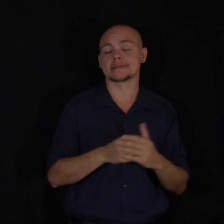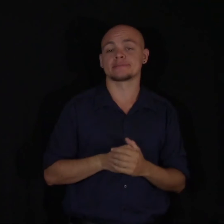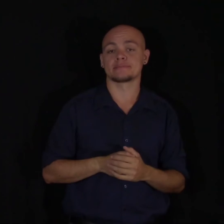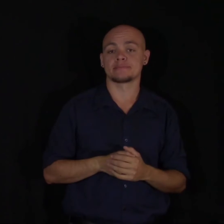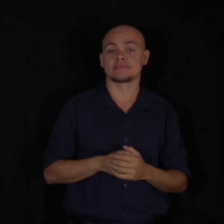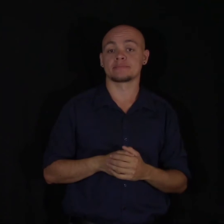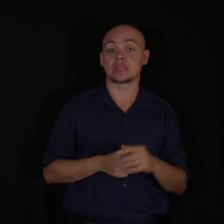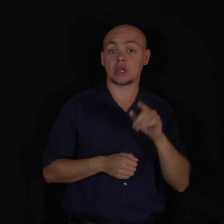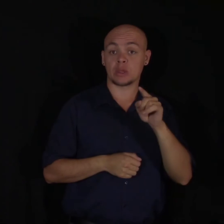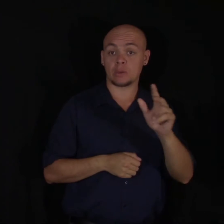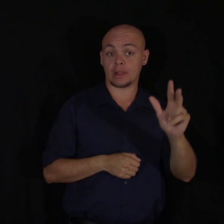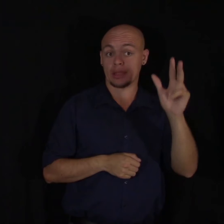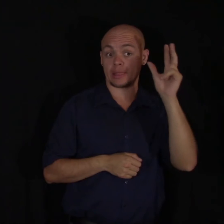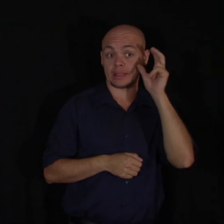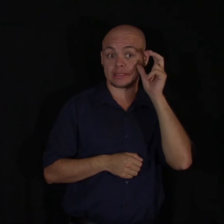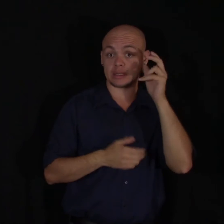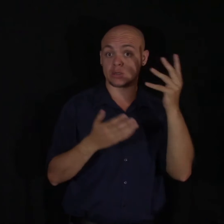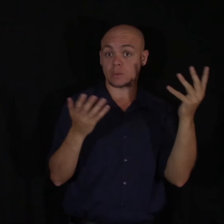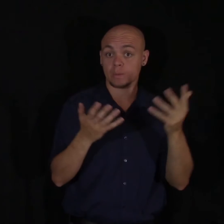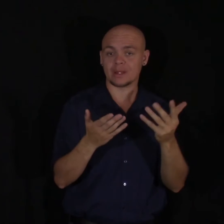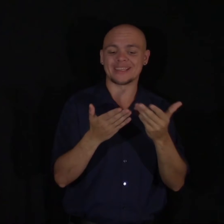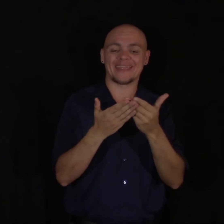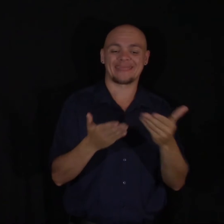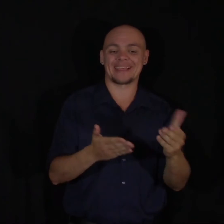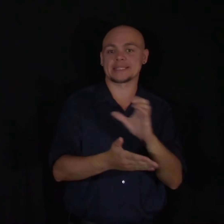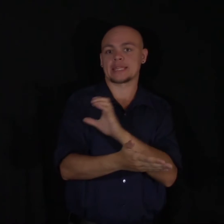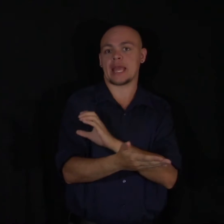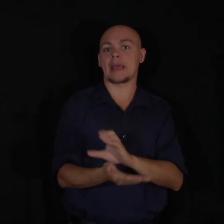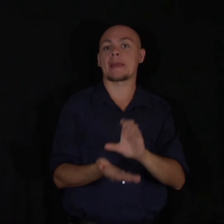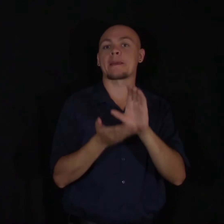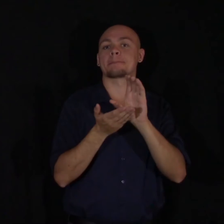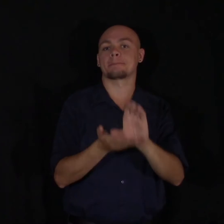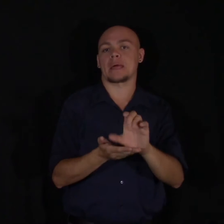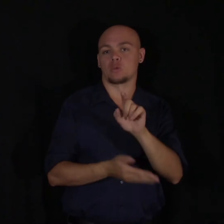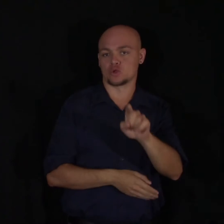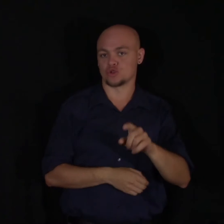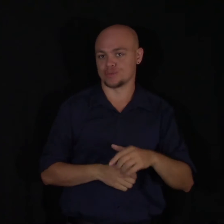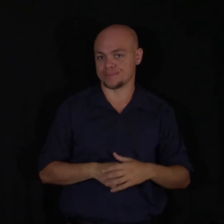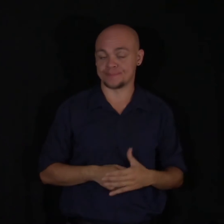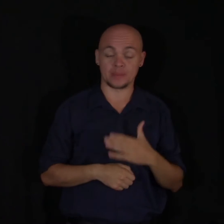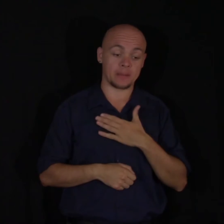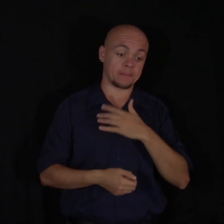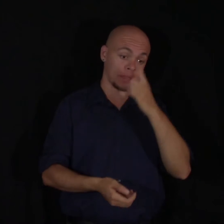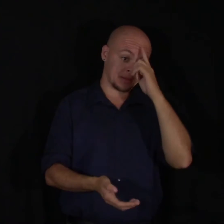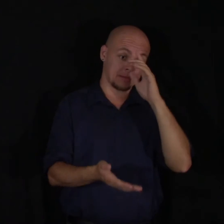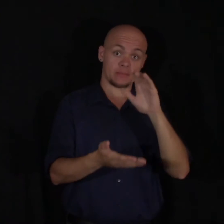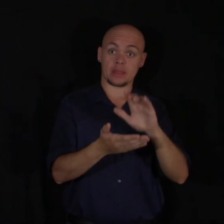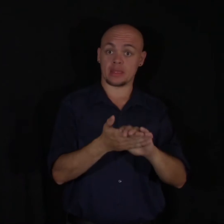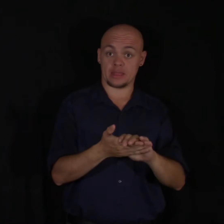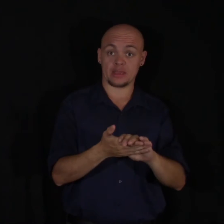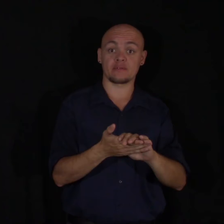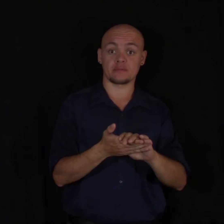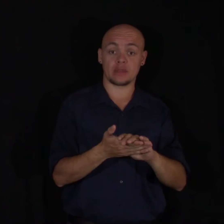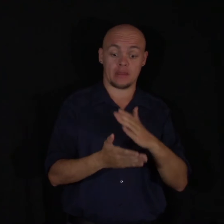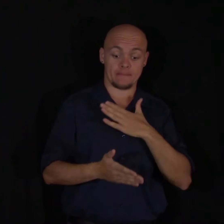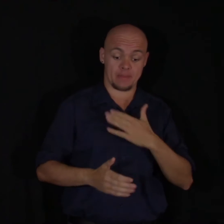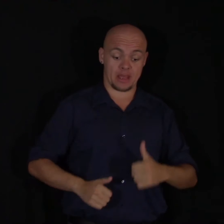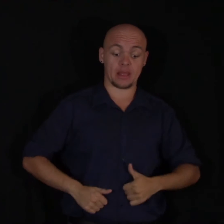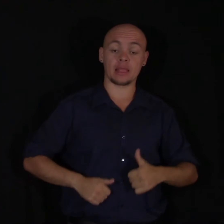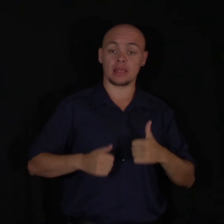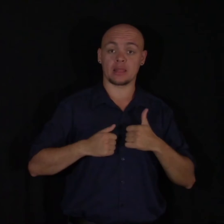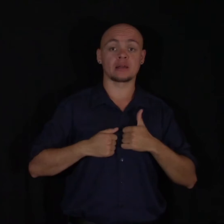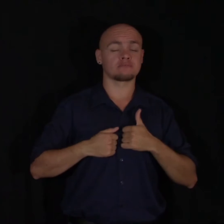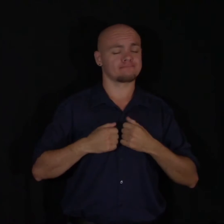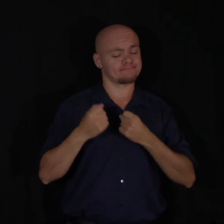only listen to that which empowers you. I have a belief that has served me in my life, and that is